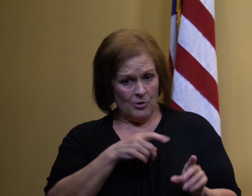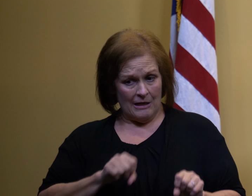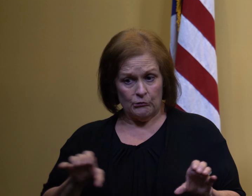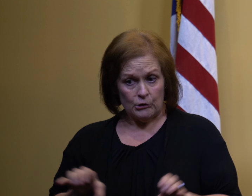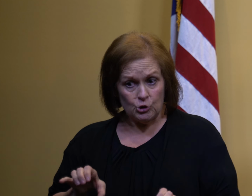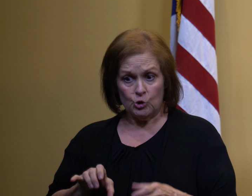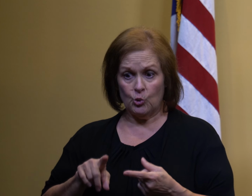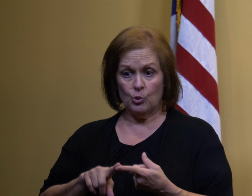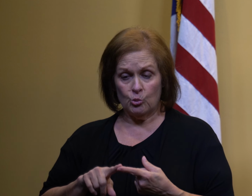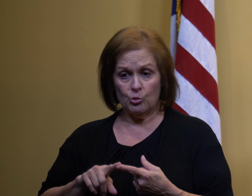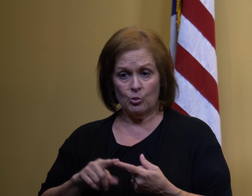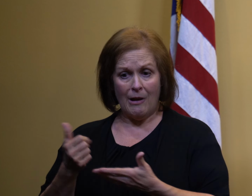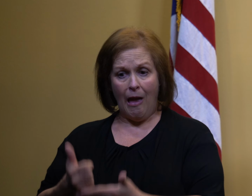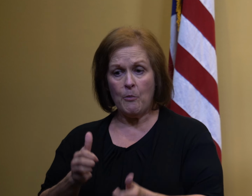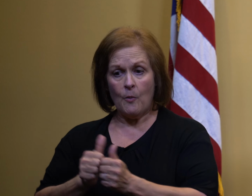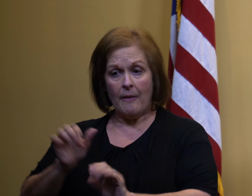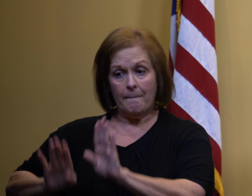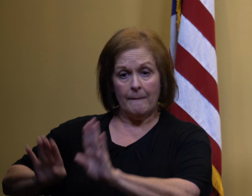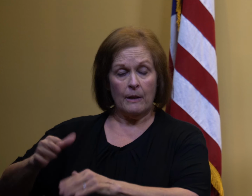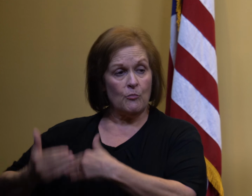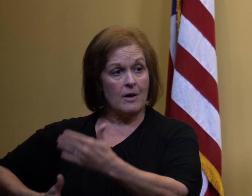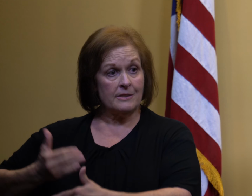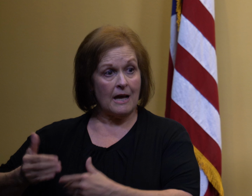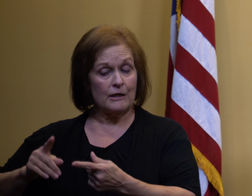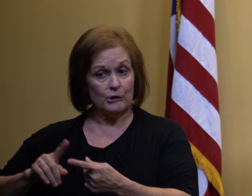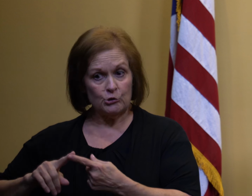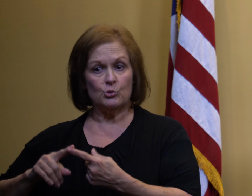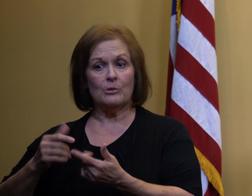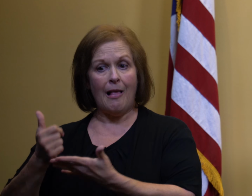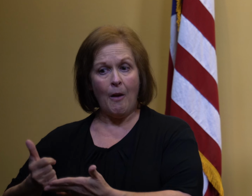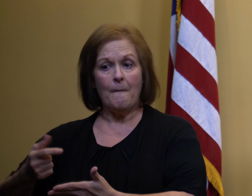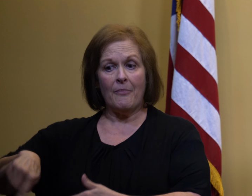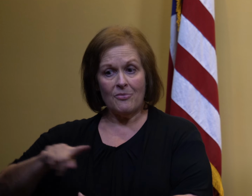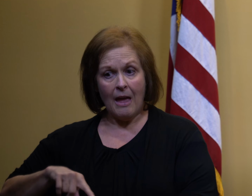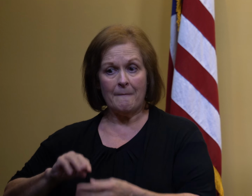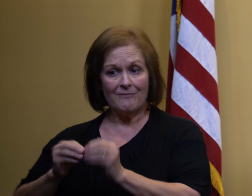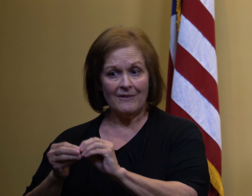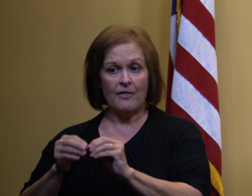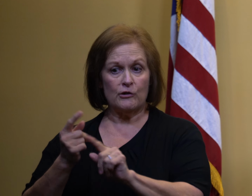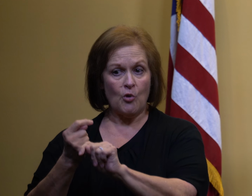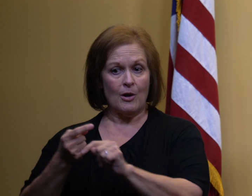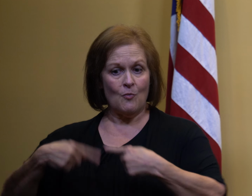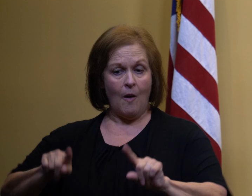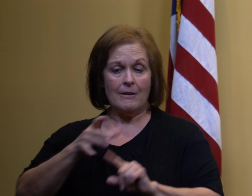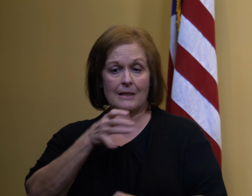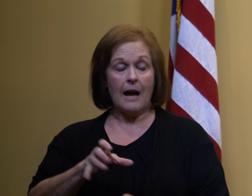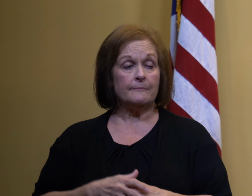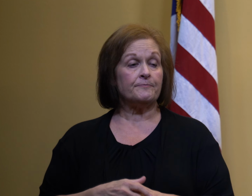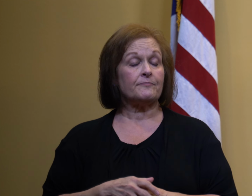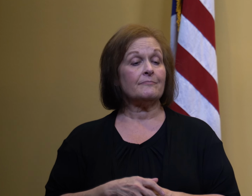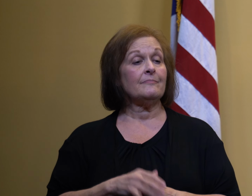or maybe remove it in some circumstances, to get those repairs made now while it's hot? Sure. So as it relates to the